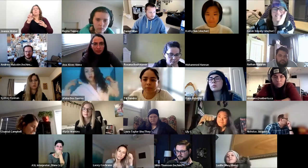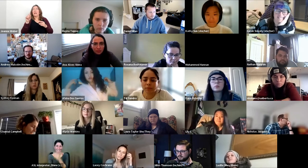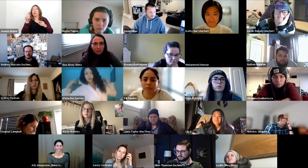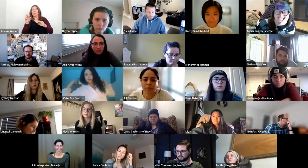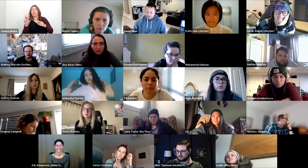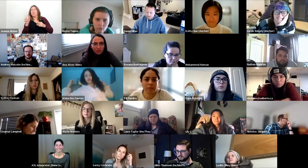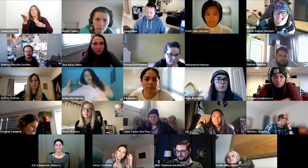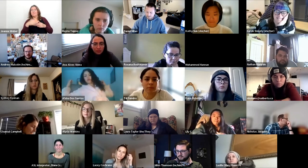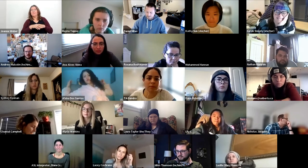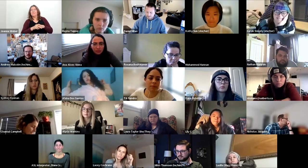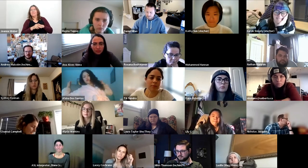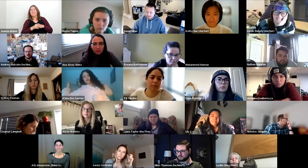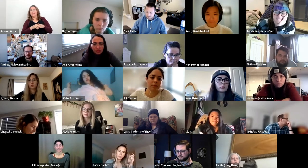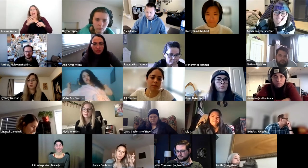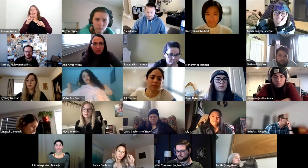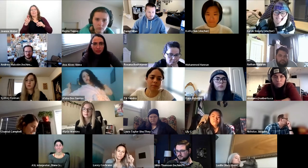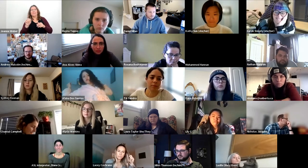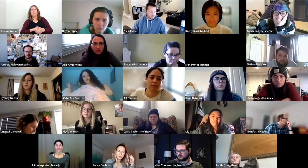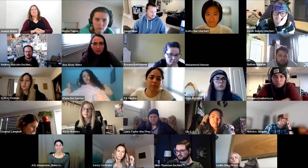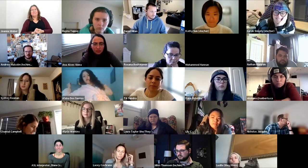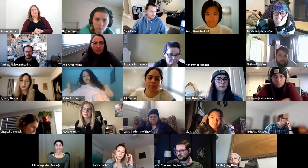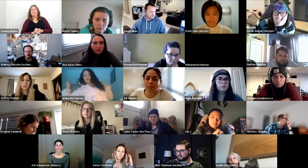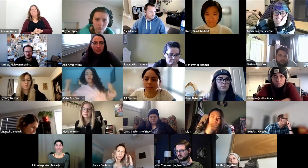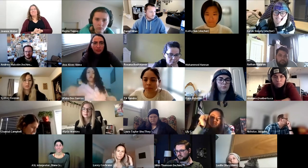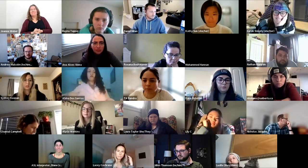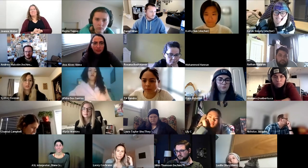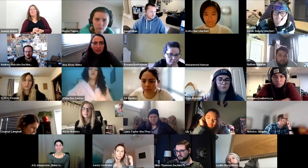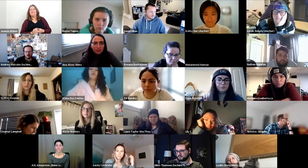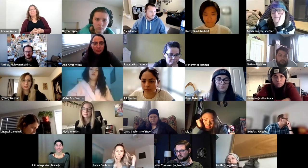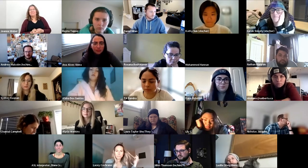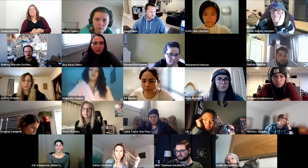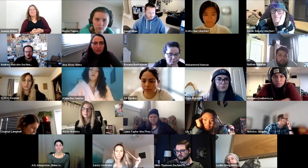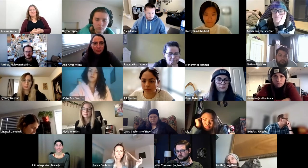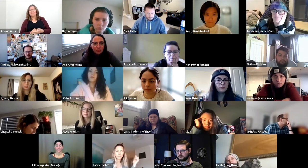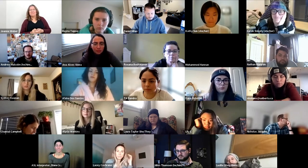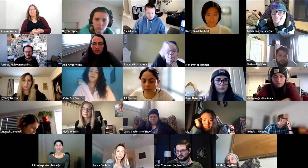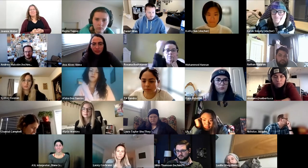And I guess there was another question. Okay, go ahead.